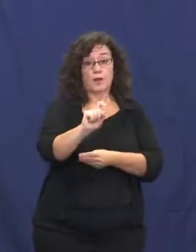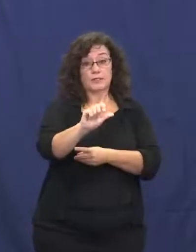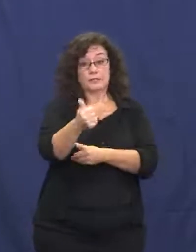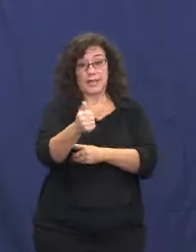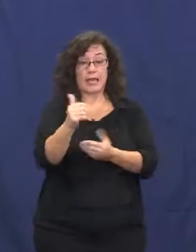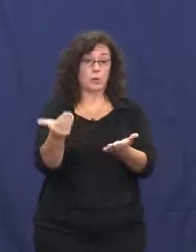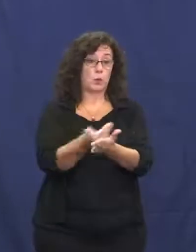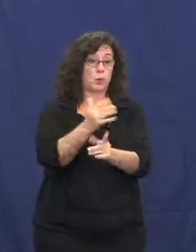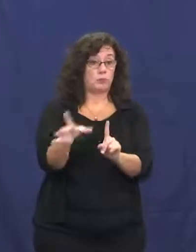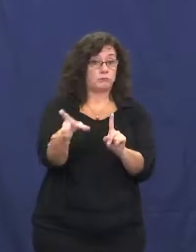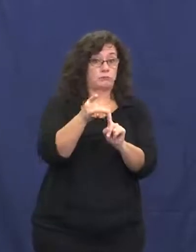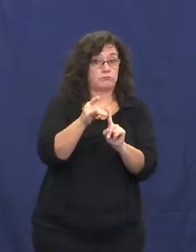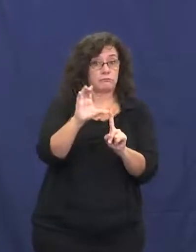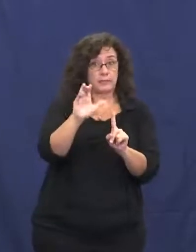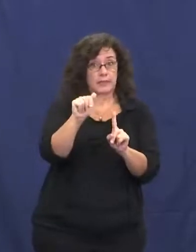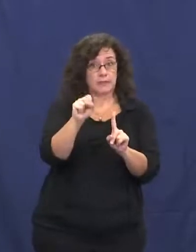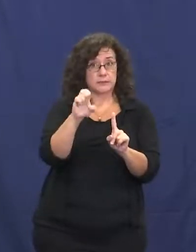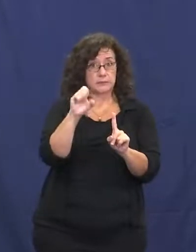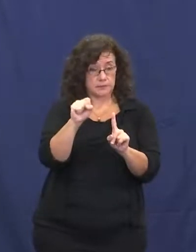That brings our total to